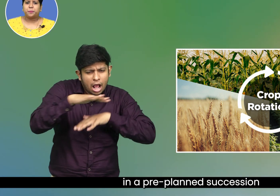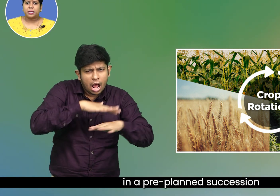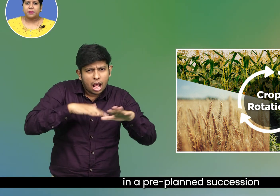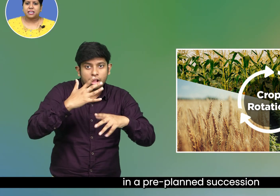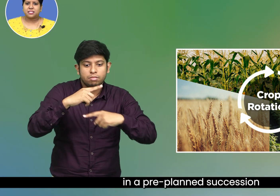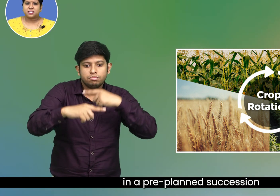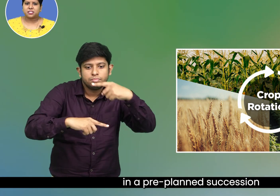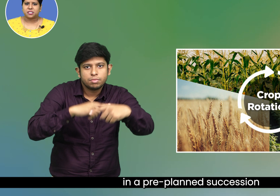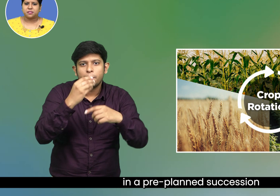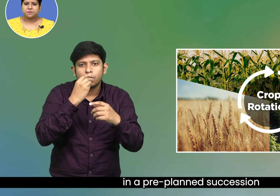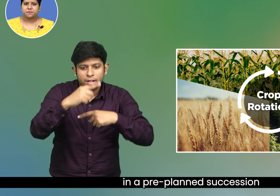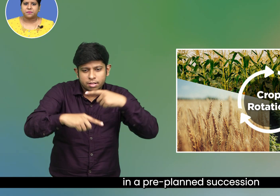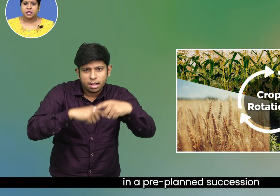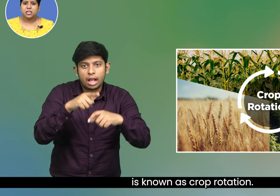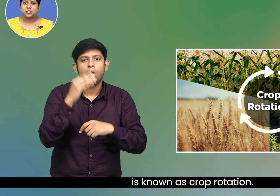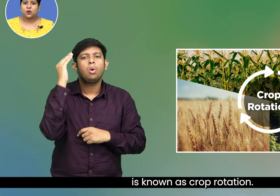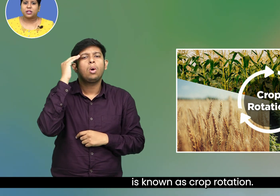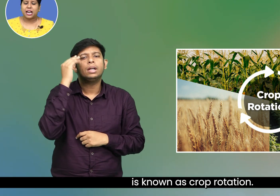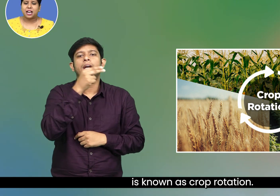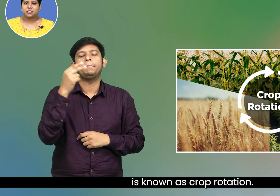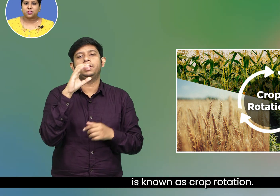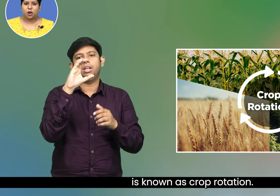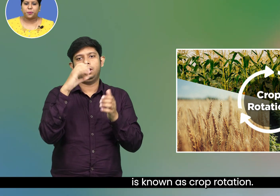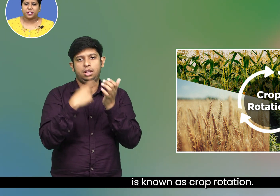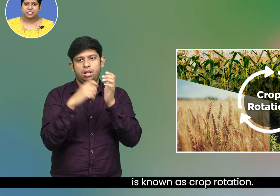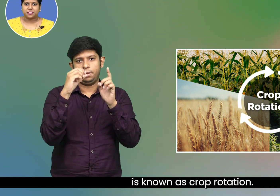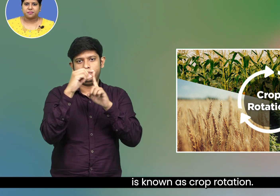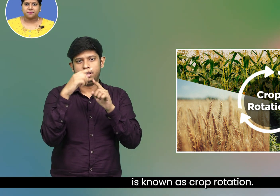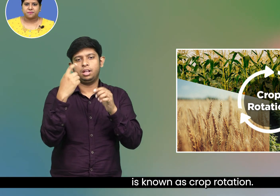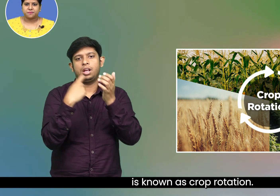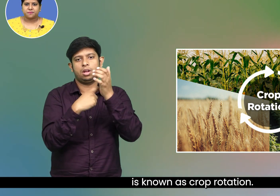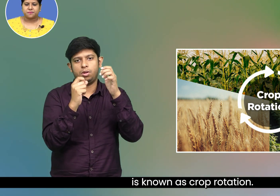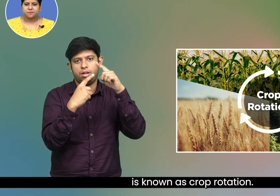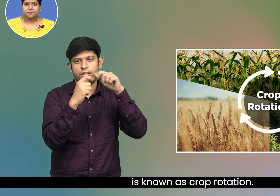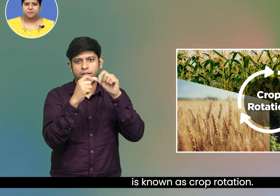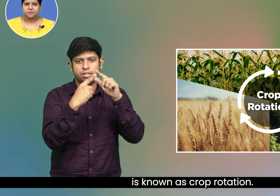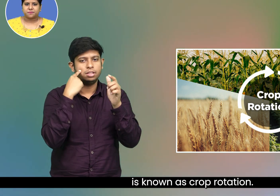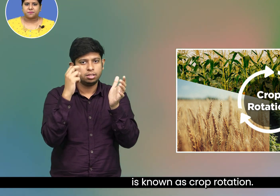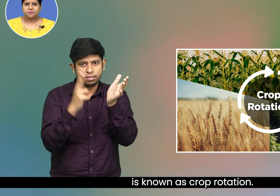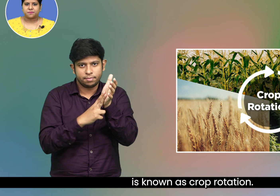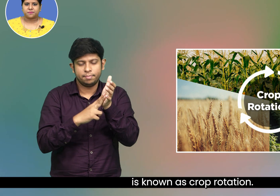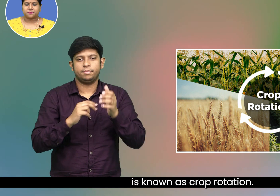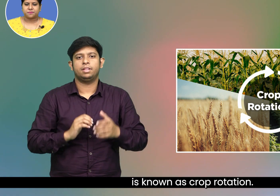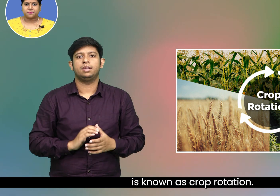In a pre-plant succession is known as crop rotation.